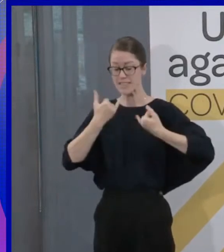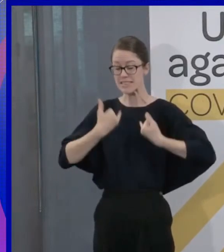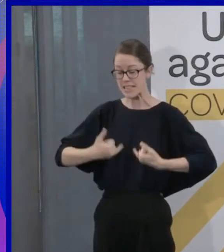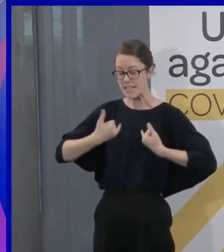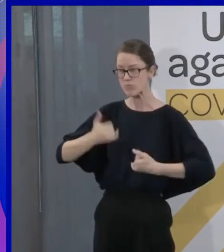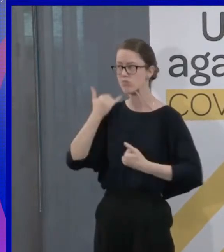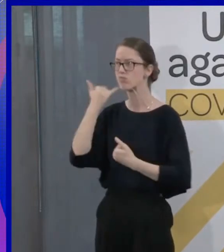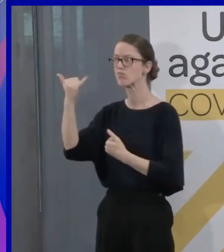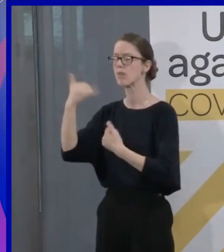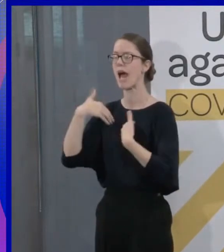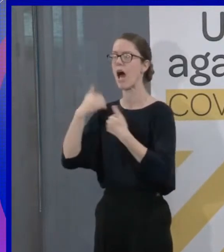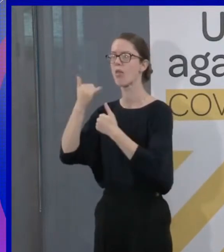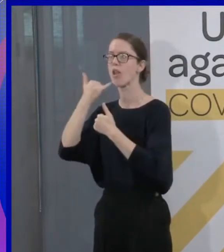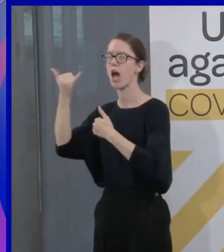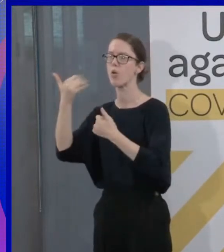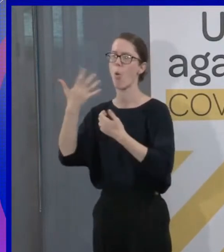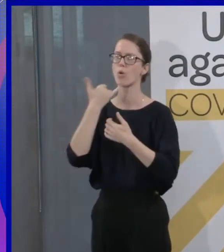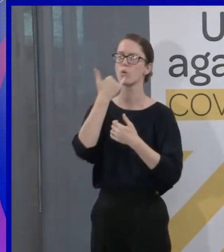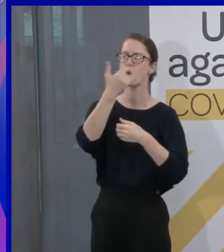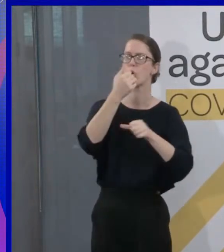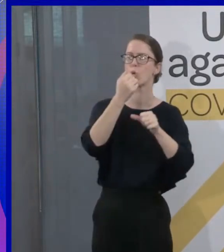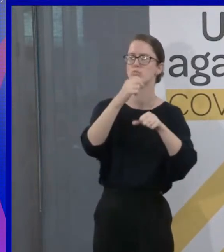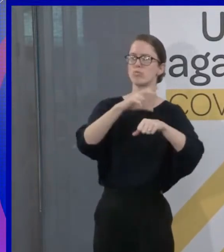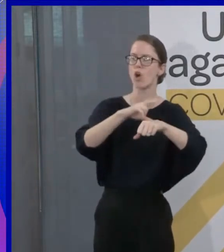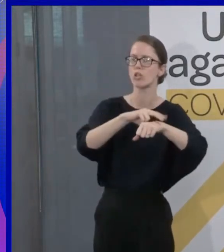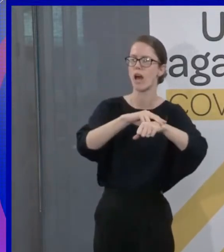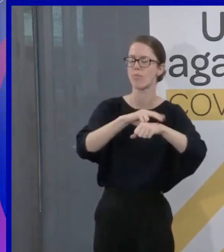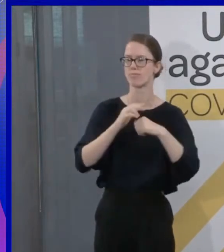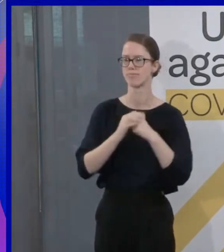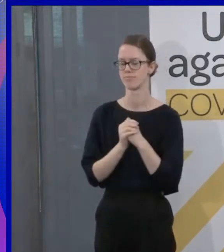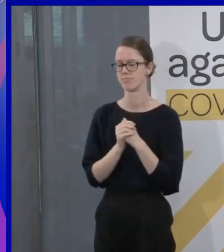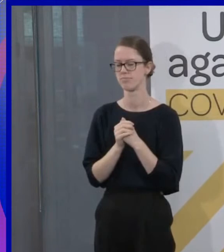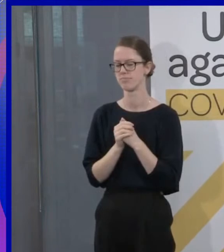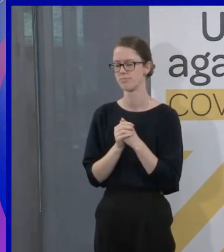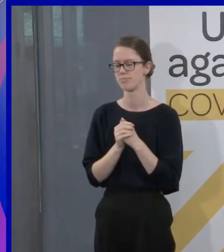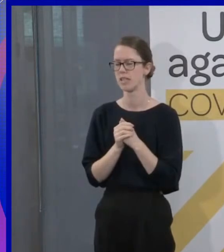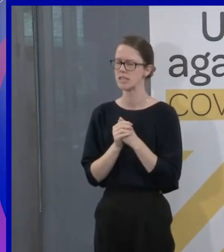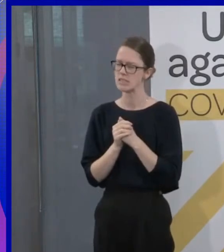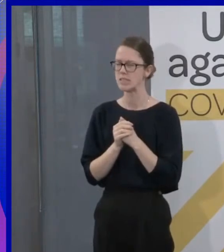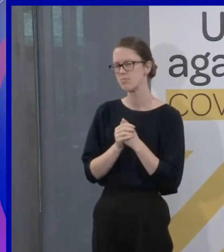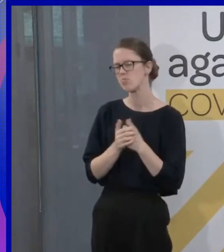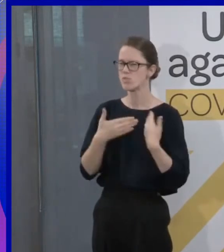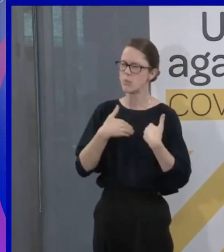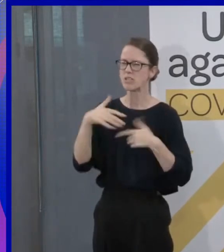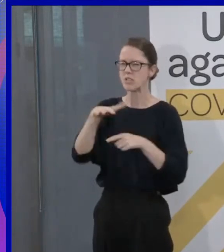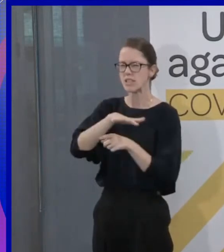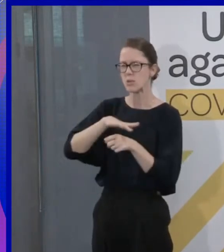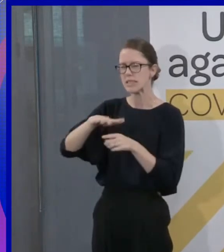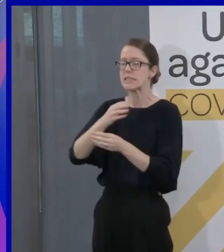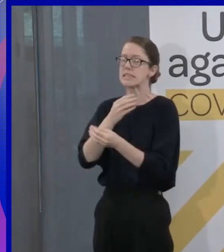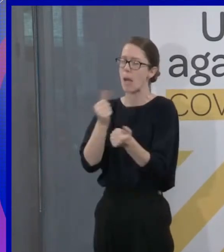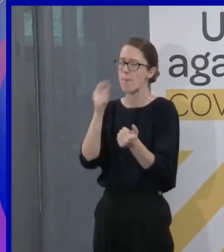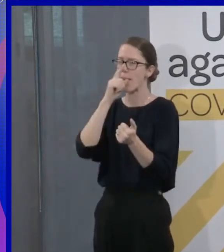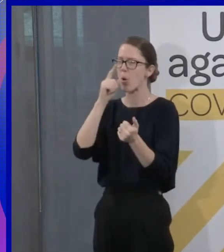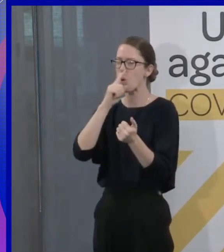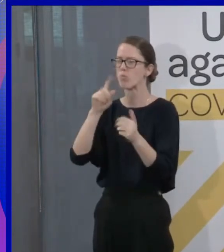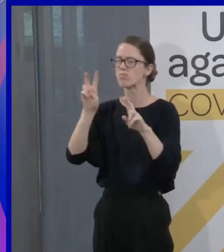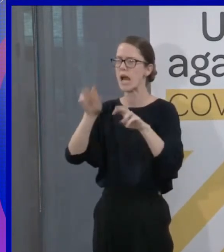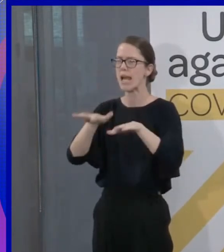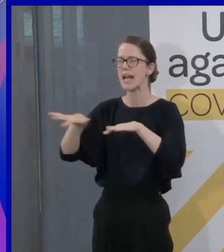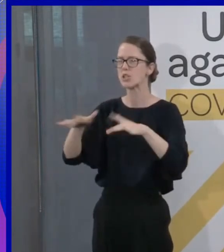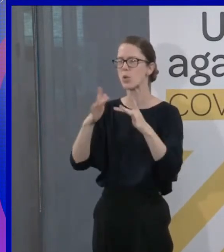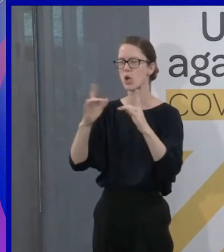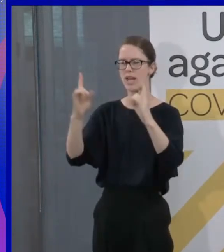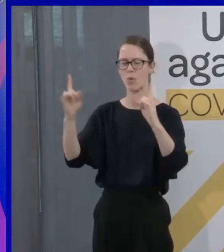Healthline if they become unwell. Some casual contacts, depending on the situation, may be asked to be tested, and they